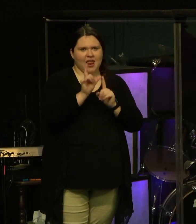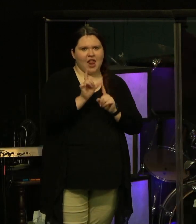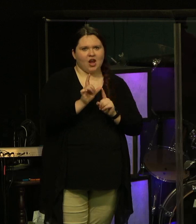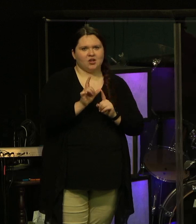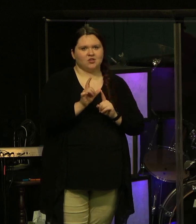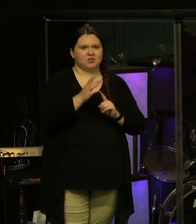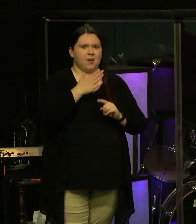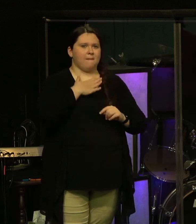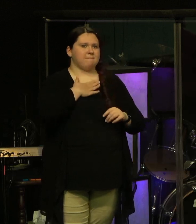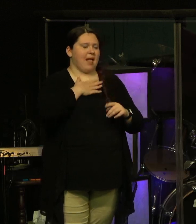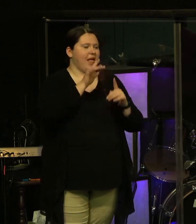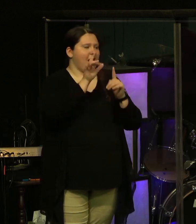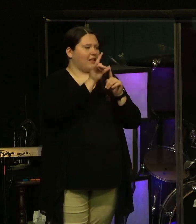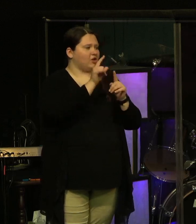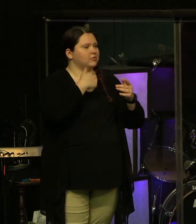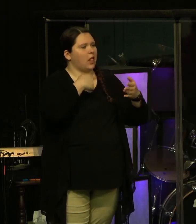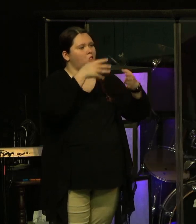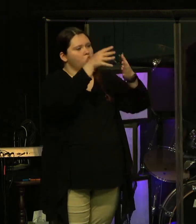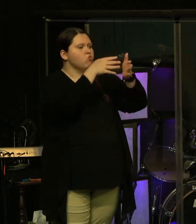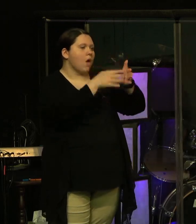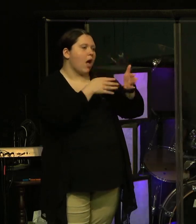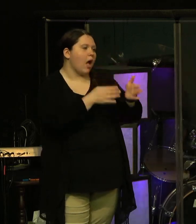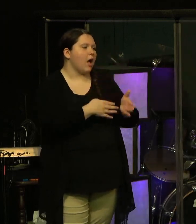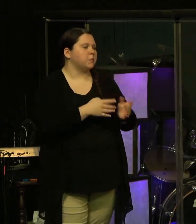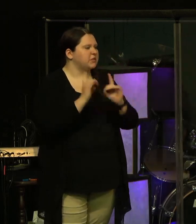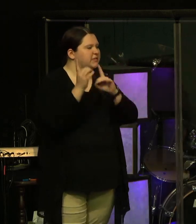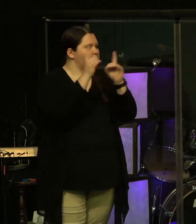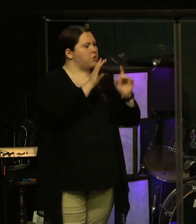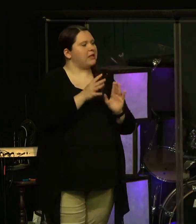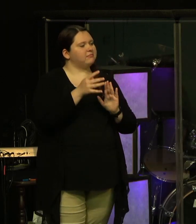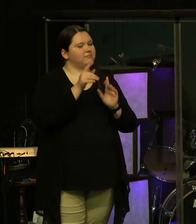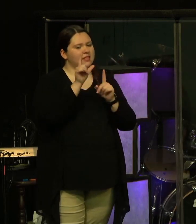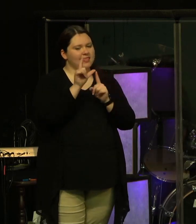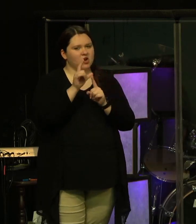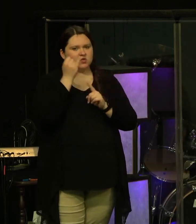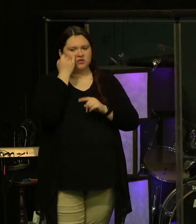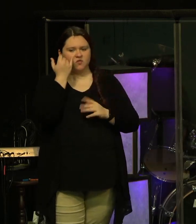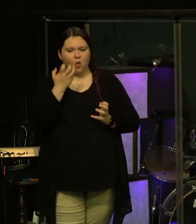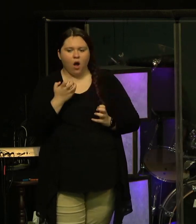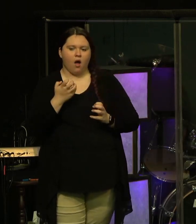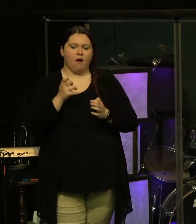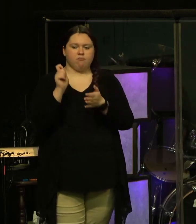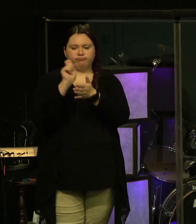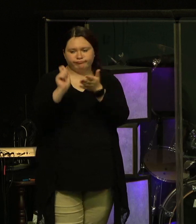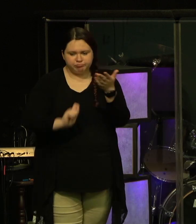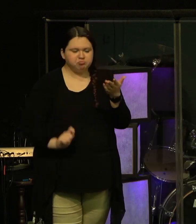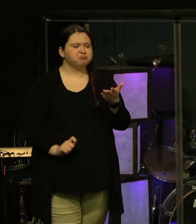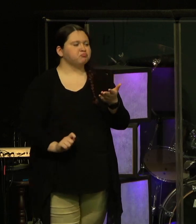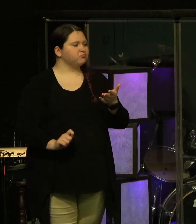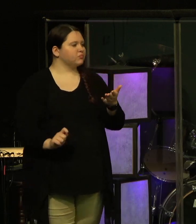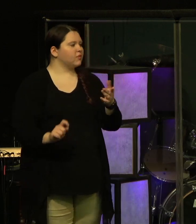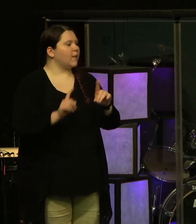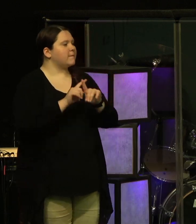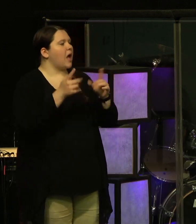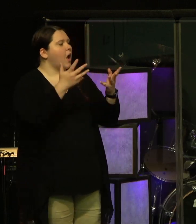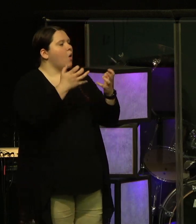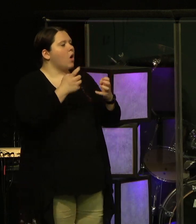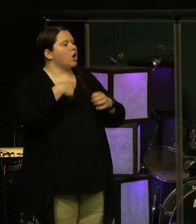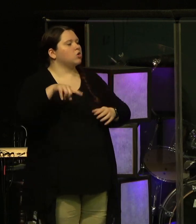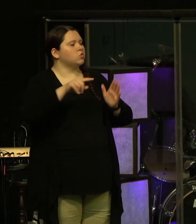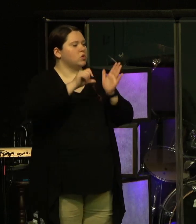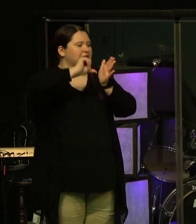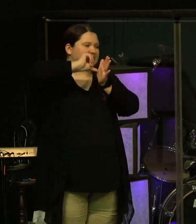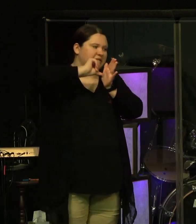on mine, but you can do it any way you want to, but with markers or whatever. But I want you to emphasize